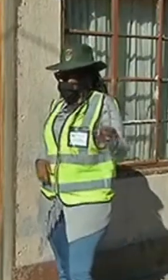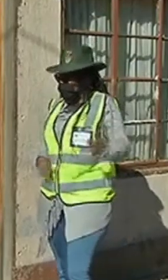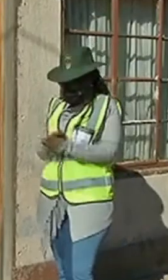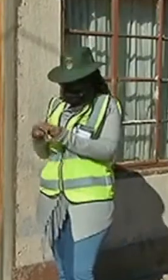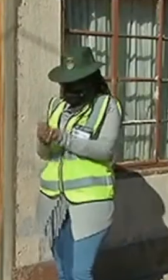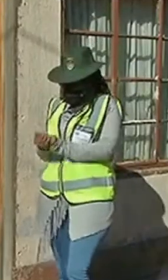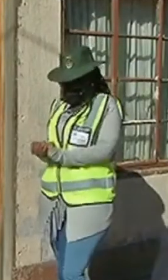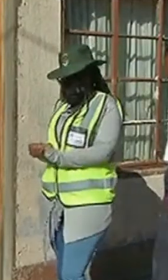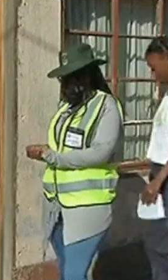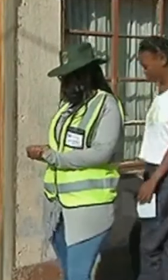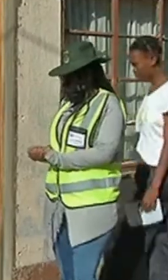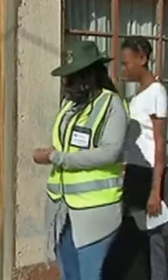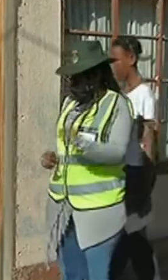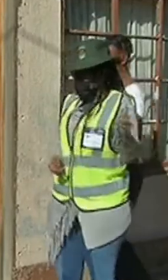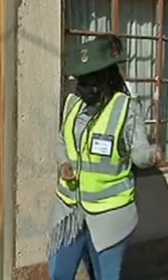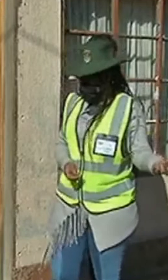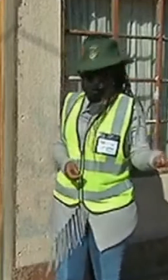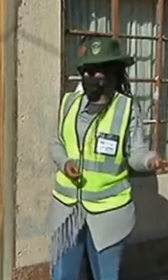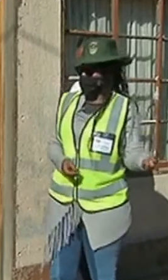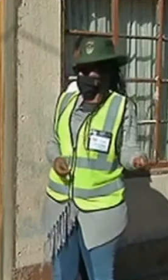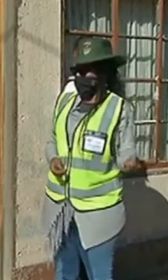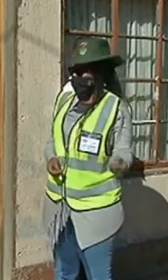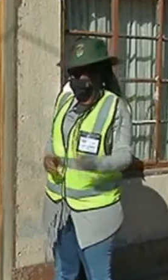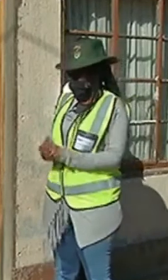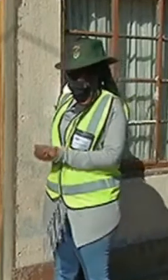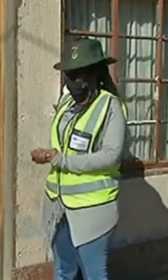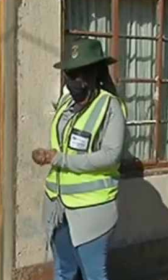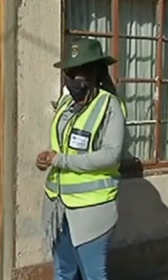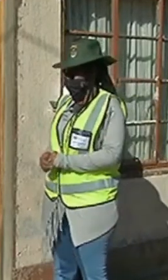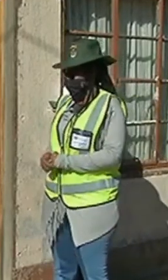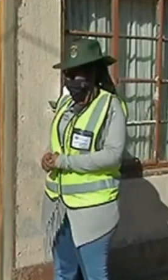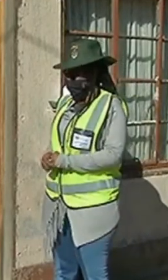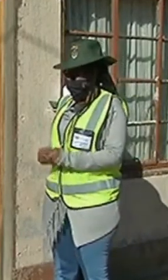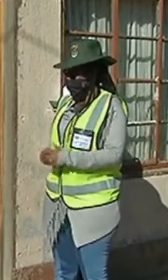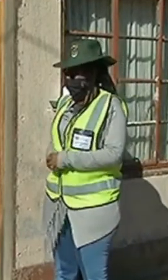yilesifo baningi kunabesifazane. nguCalvin Dludla weindaba zeSABC.